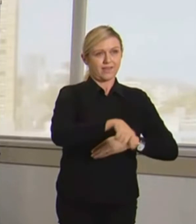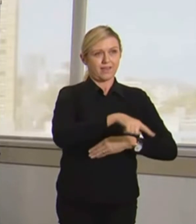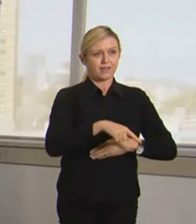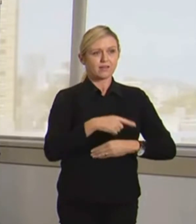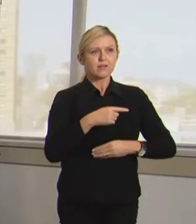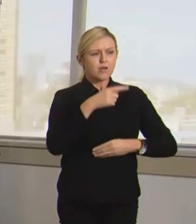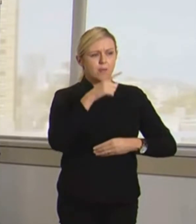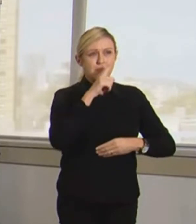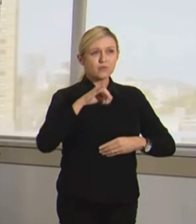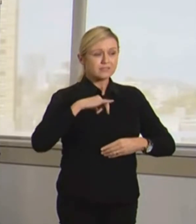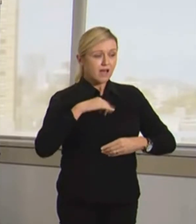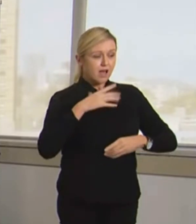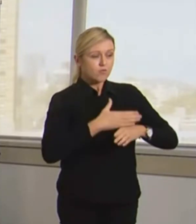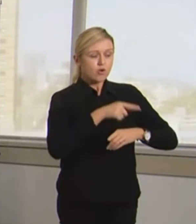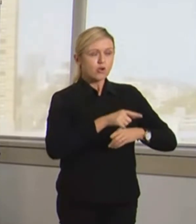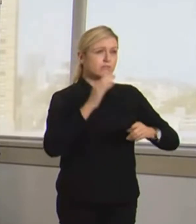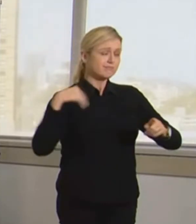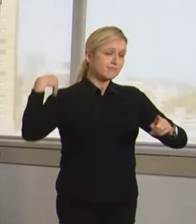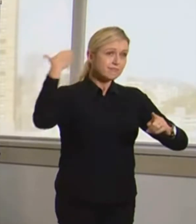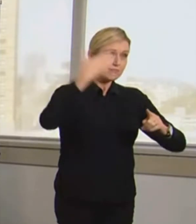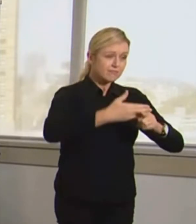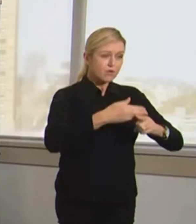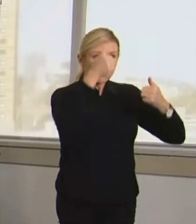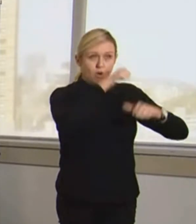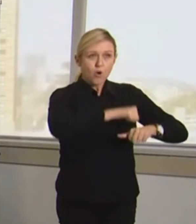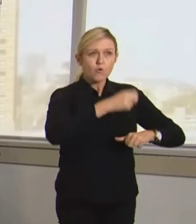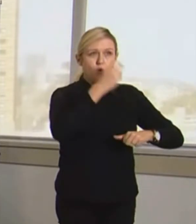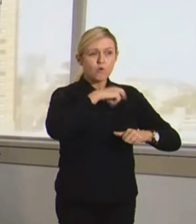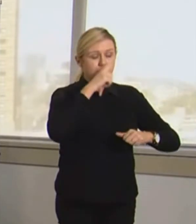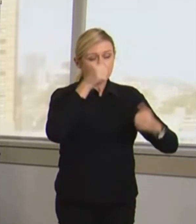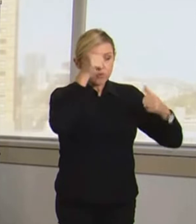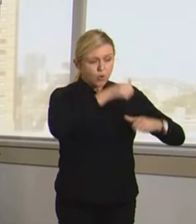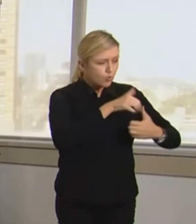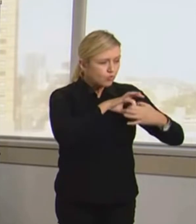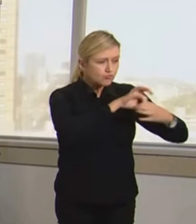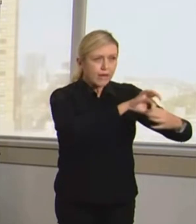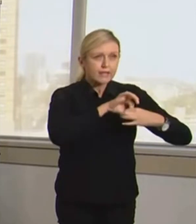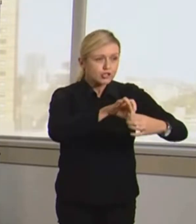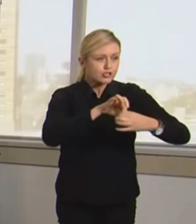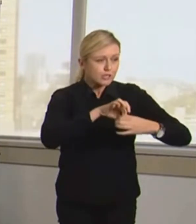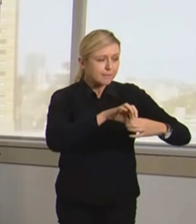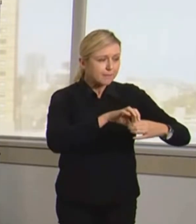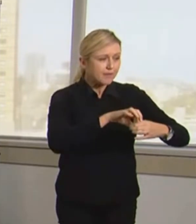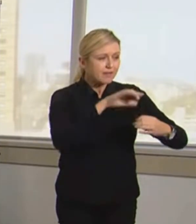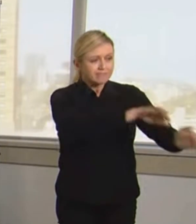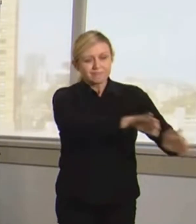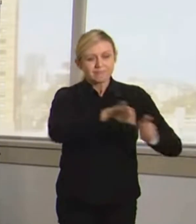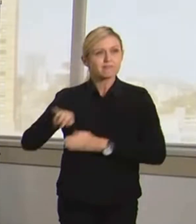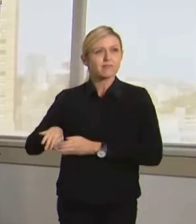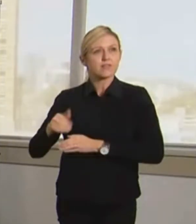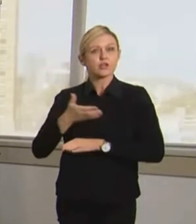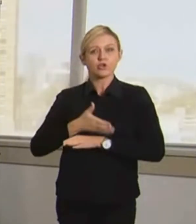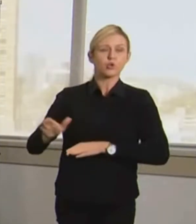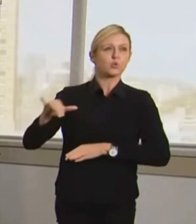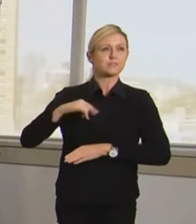the residents, and still a lot of other agency staff coming in. But we're seeing